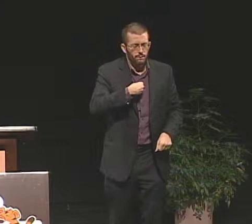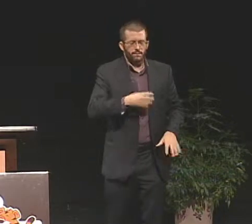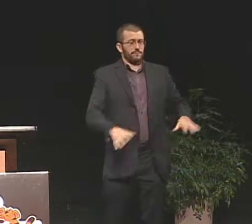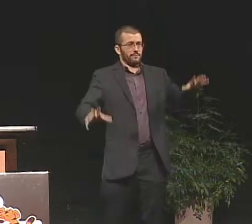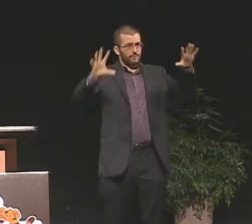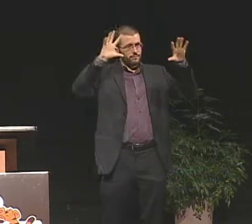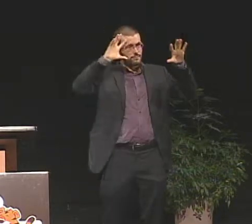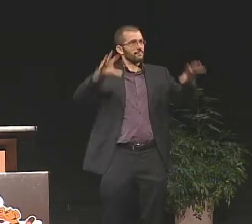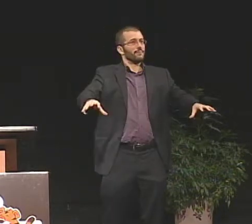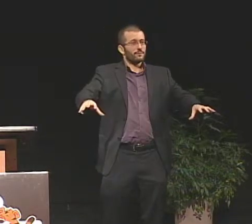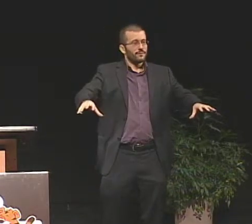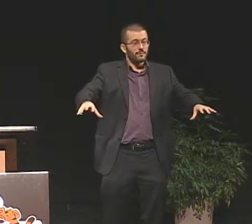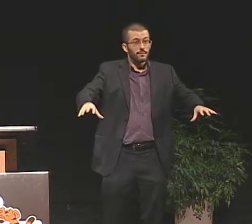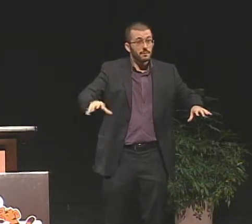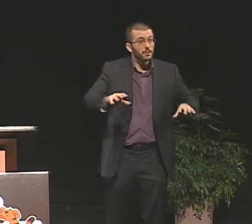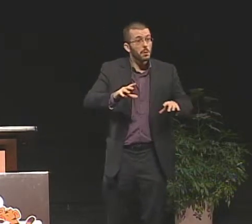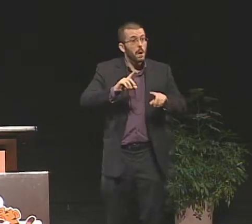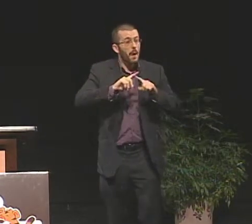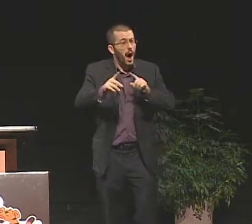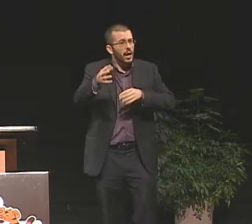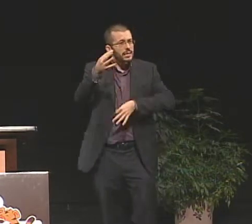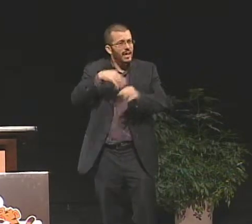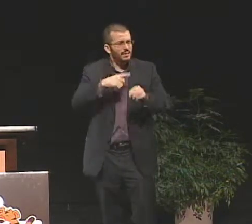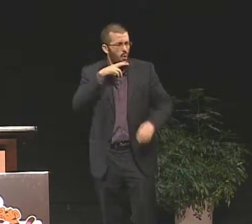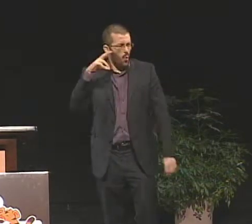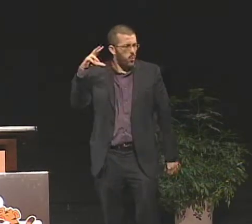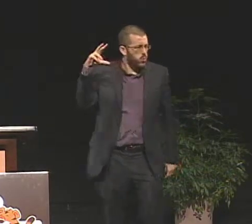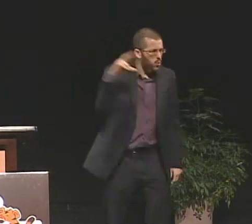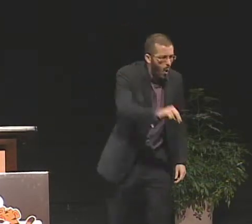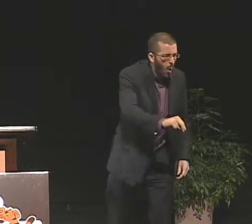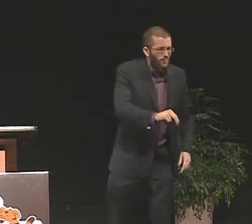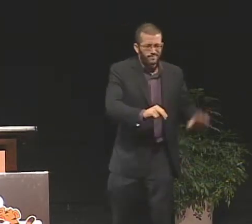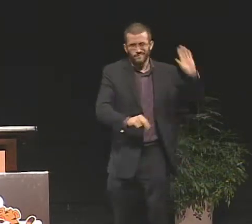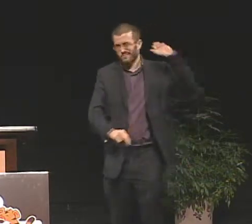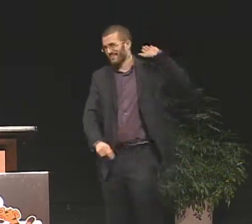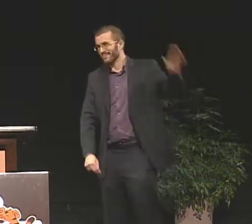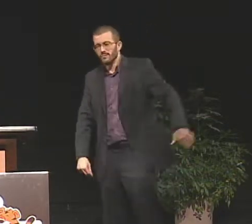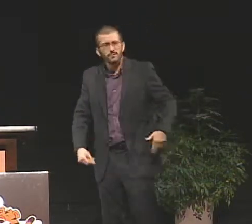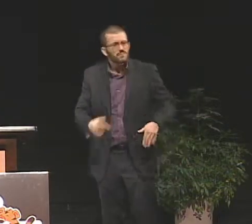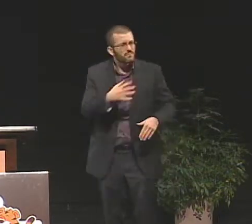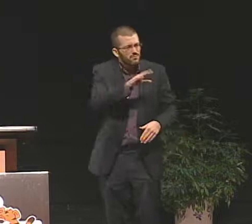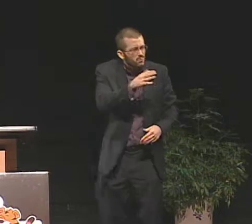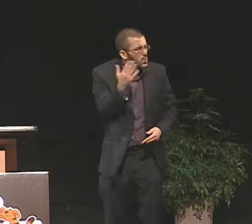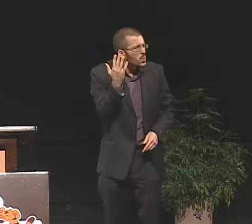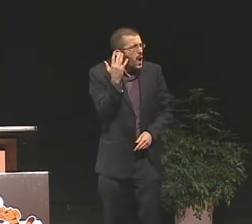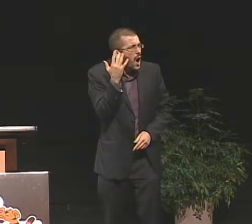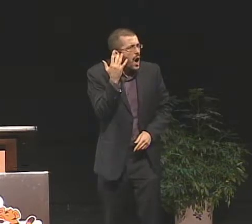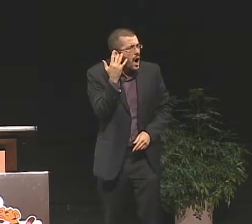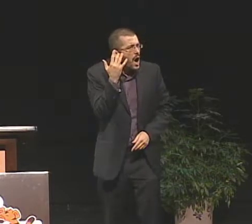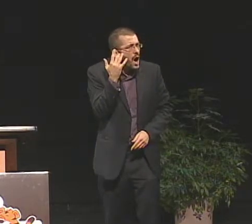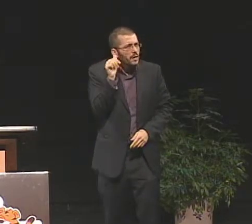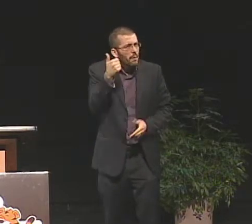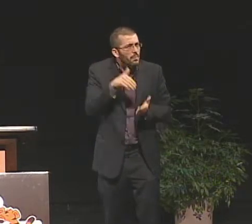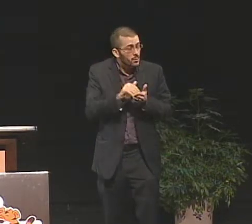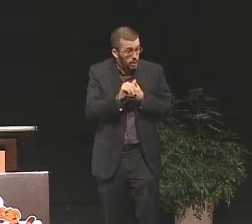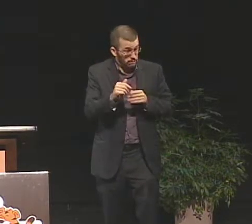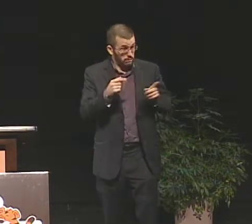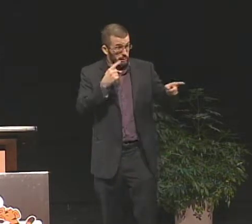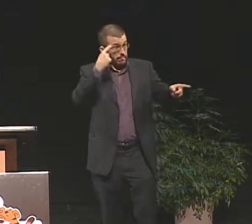have $10,000 to donate for his cause. We didn't say no, that it was a ludicrous request.